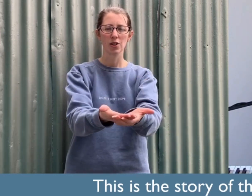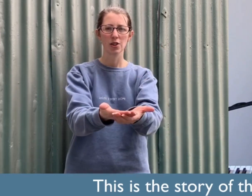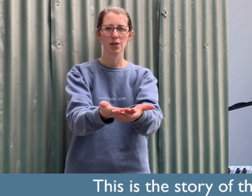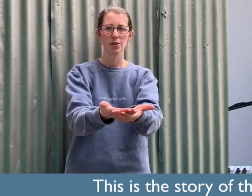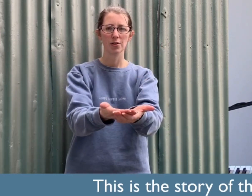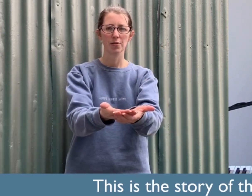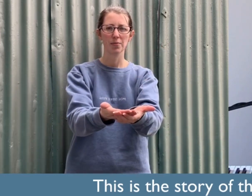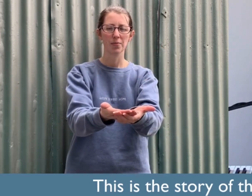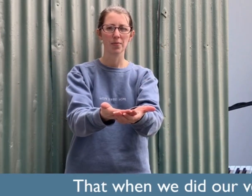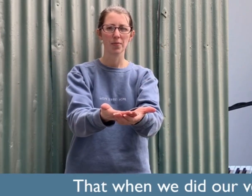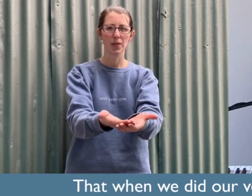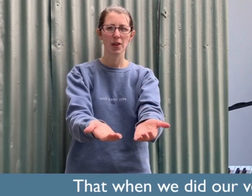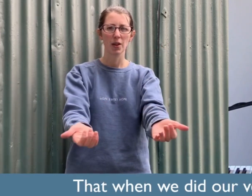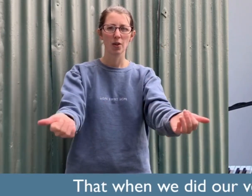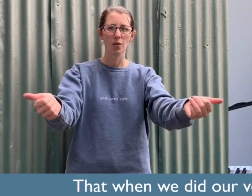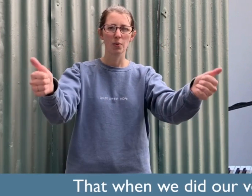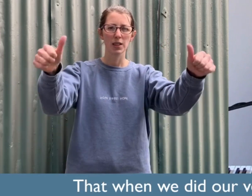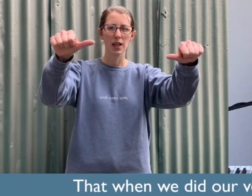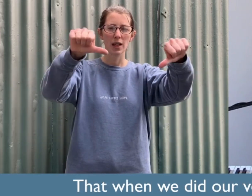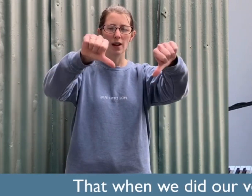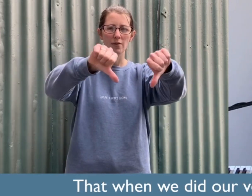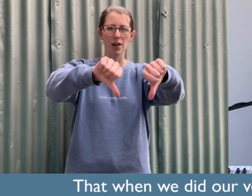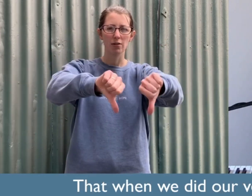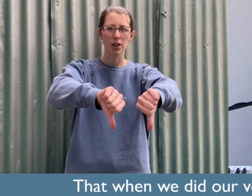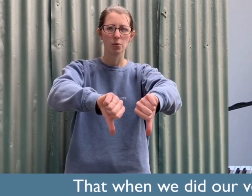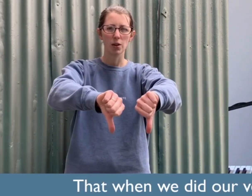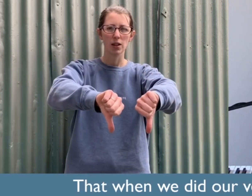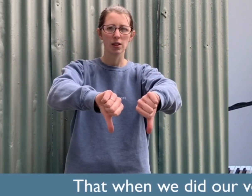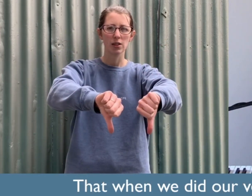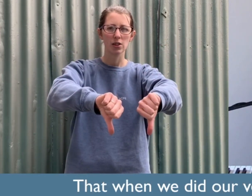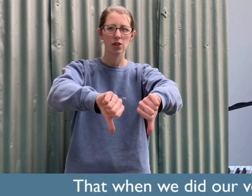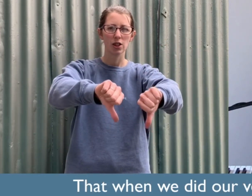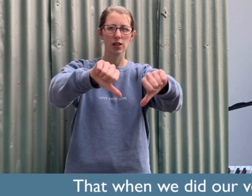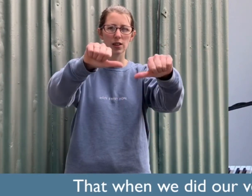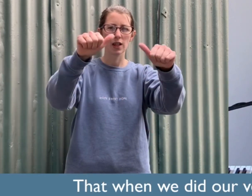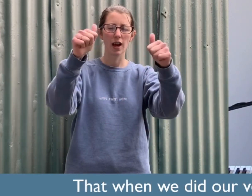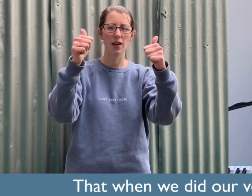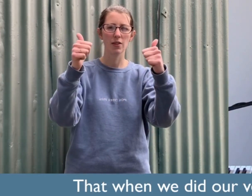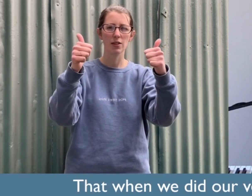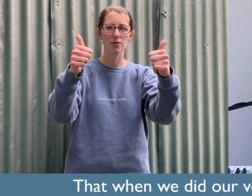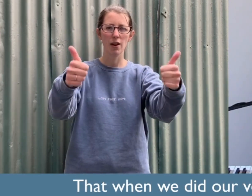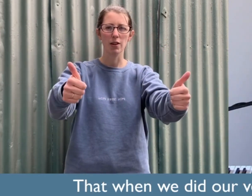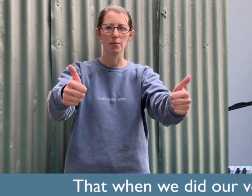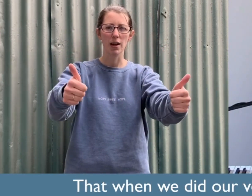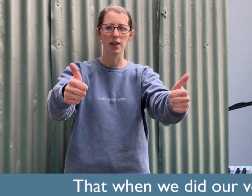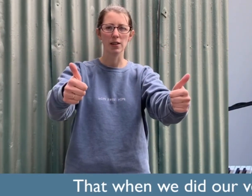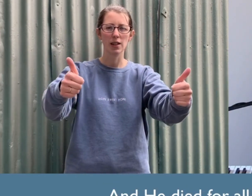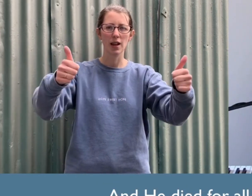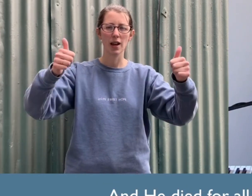much, that when we did our very worst, Jesus gave